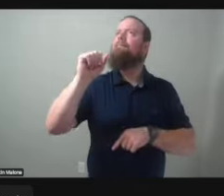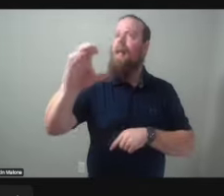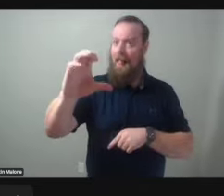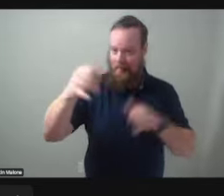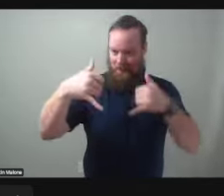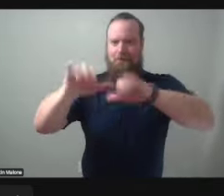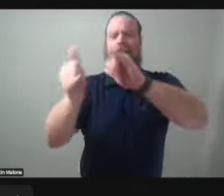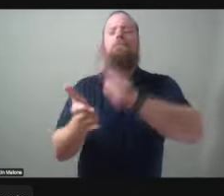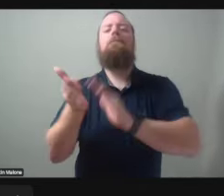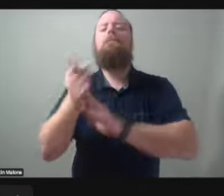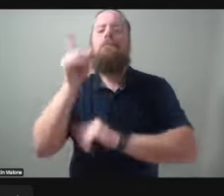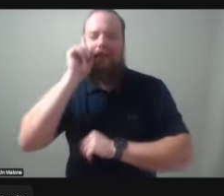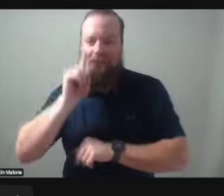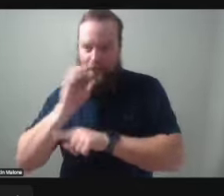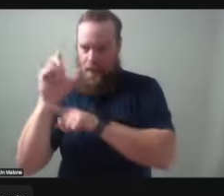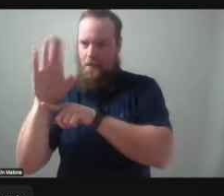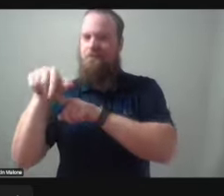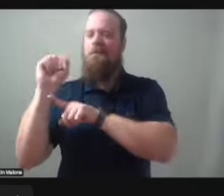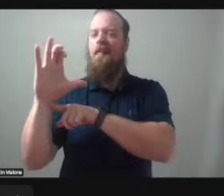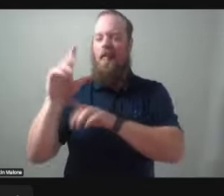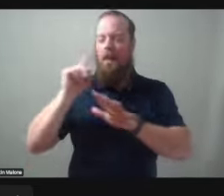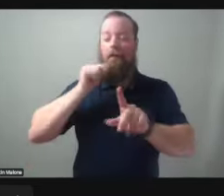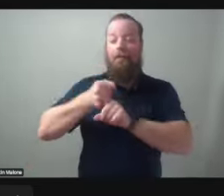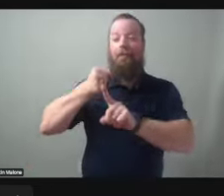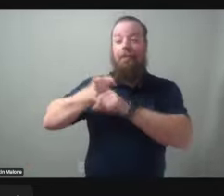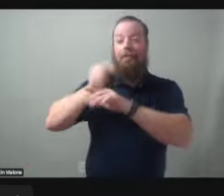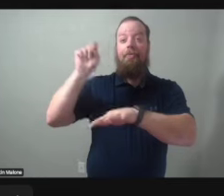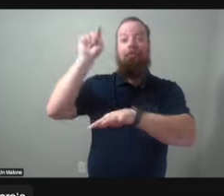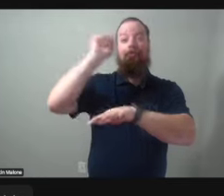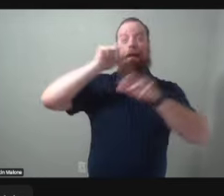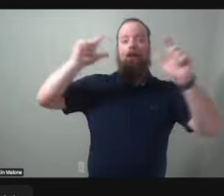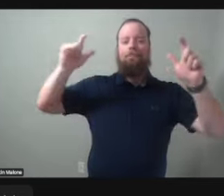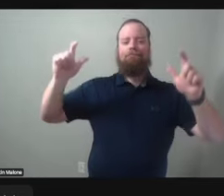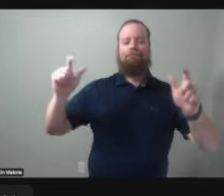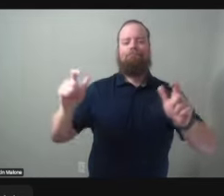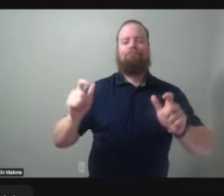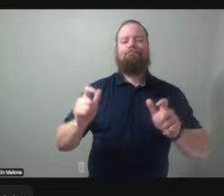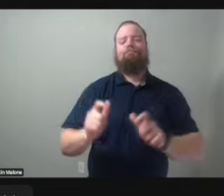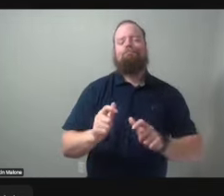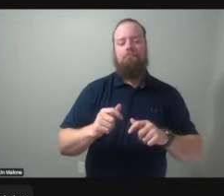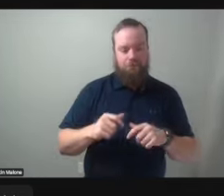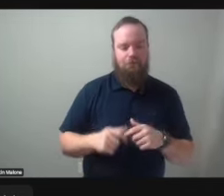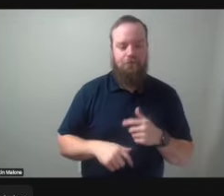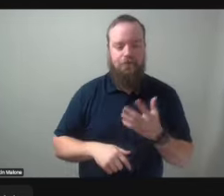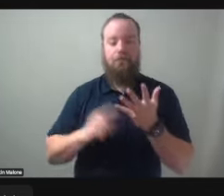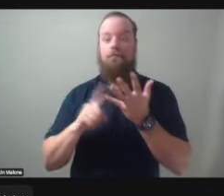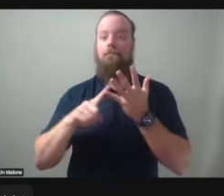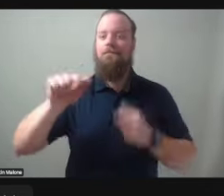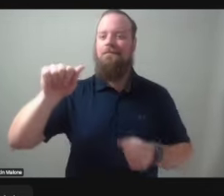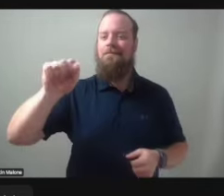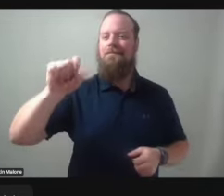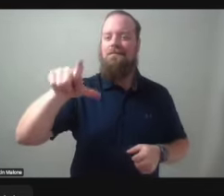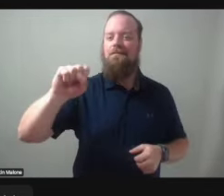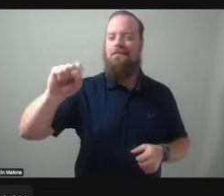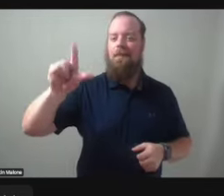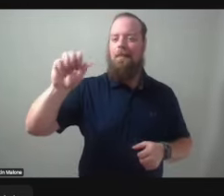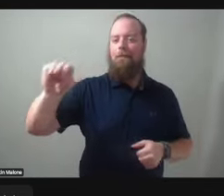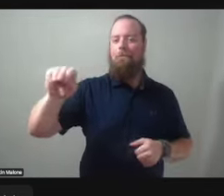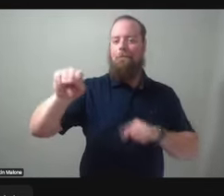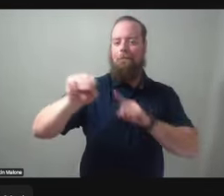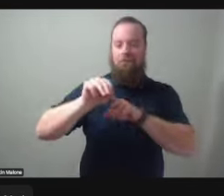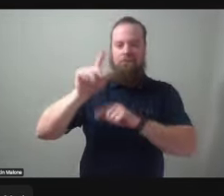uh, very active deaf clubs, but unfortunately, they have really